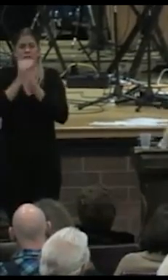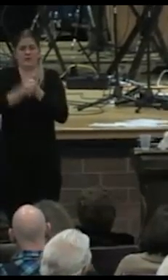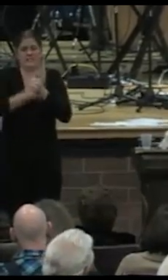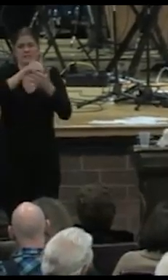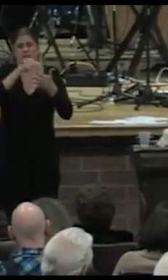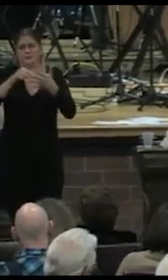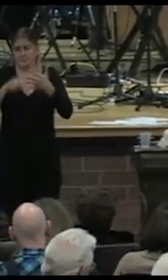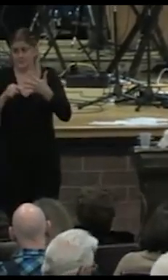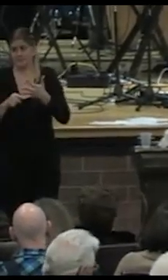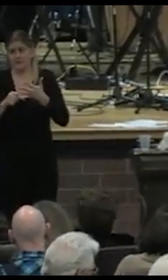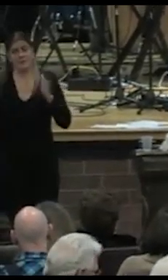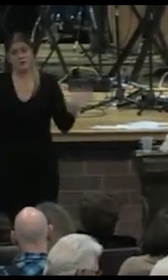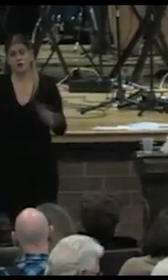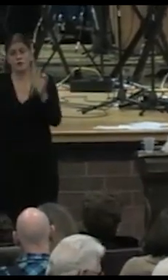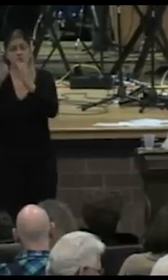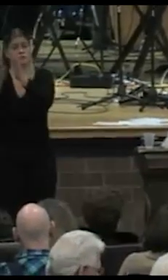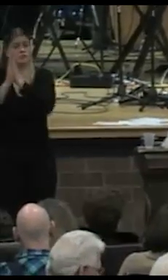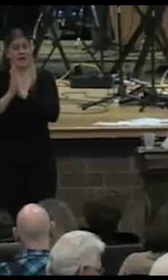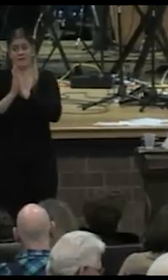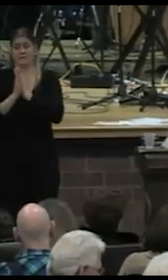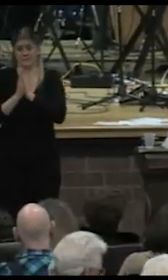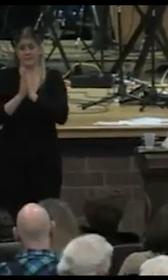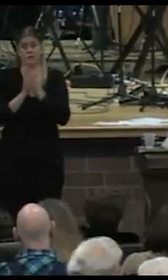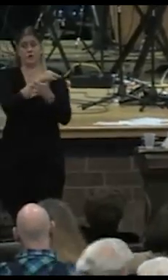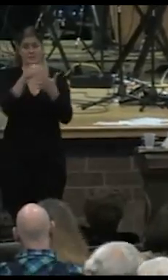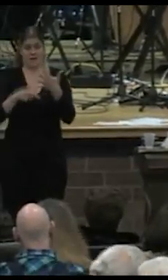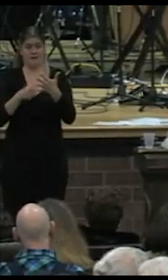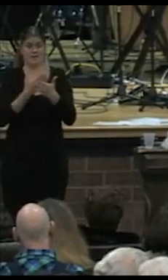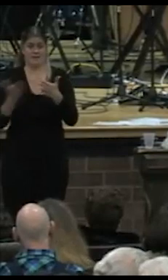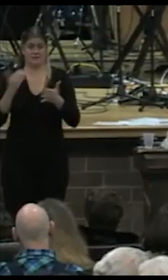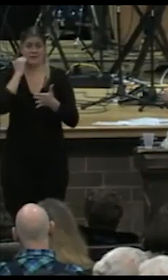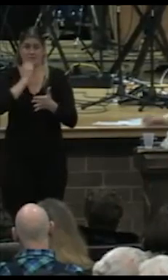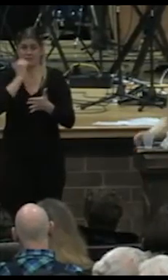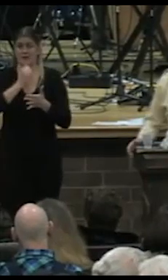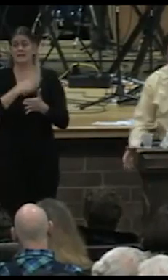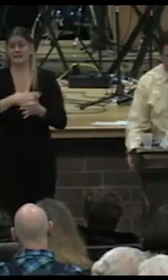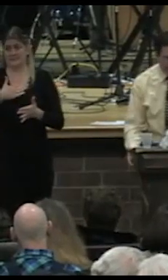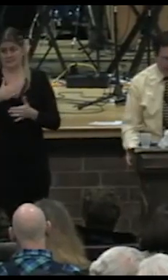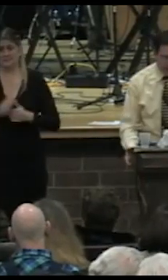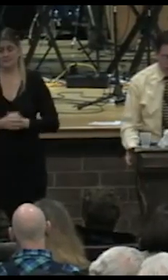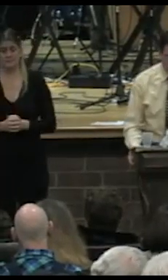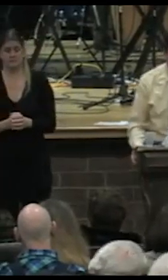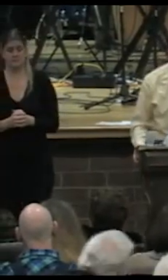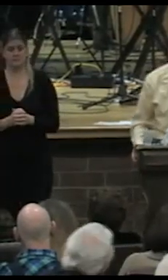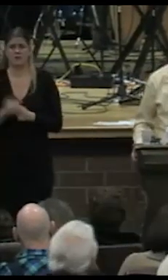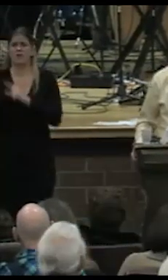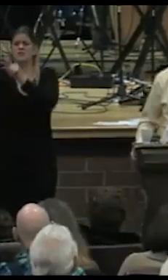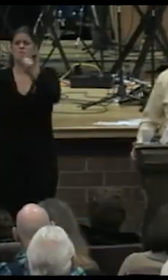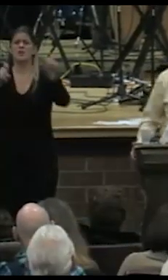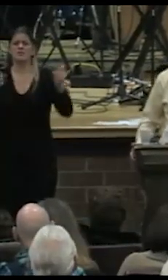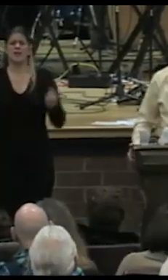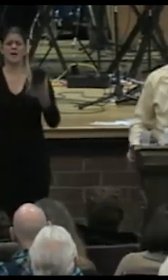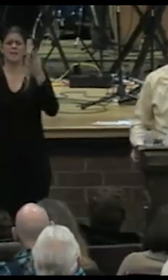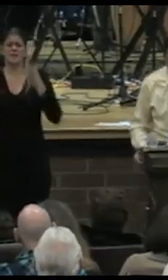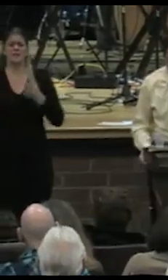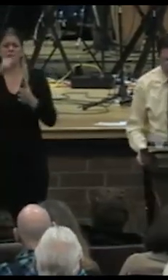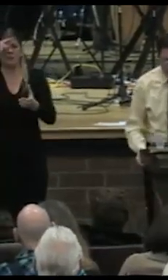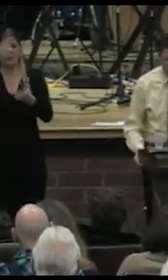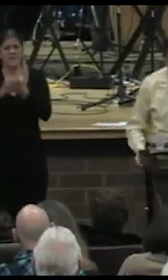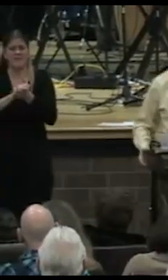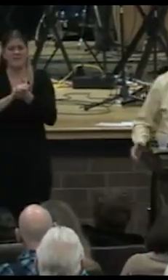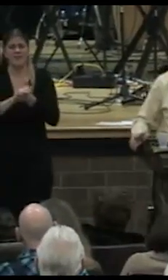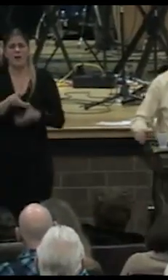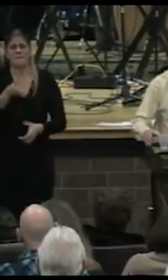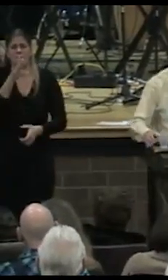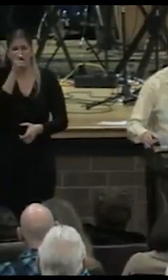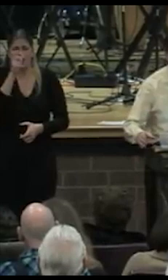And I want to encourage you to pray. And so these are just tools that I believe will be helpful. Can I ask you a question? How many people believe that bugs should